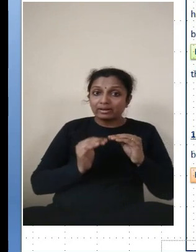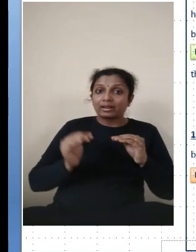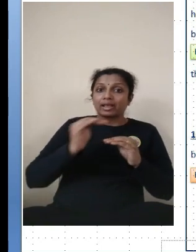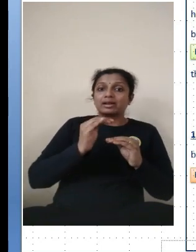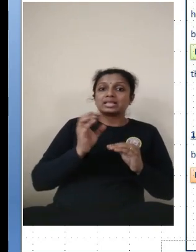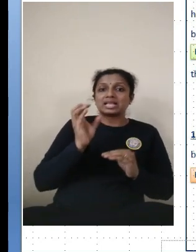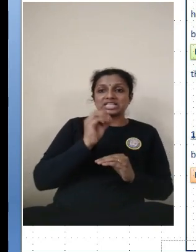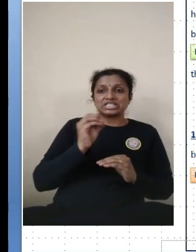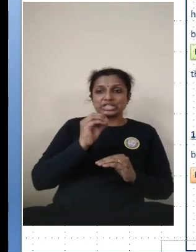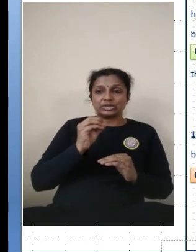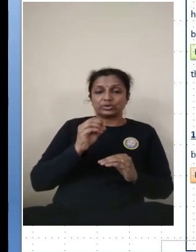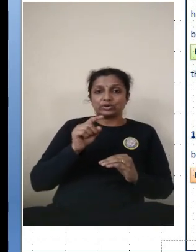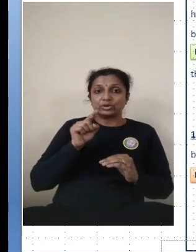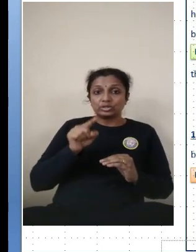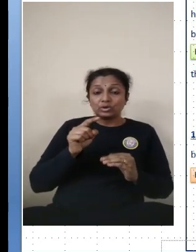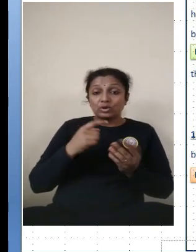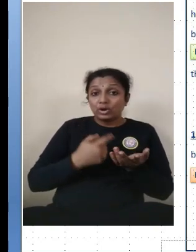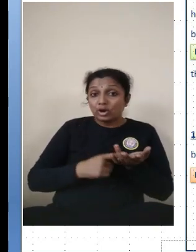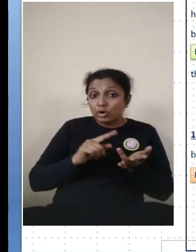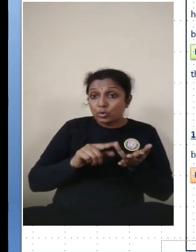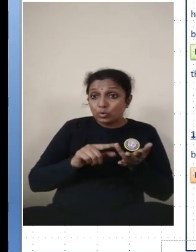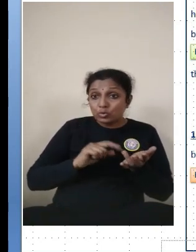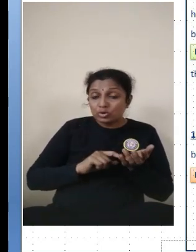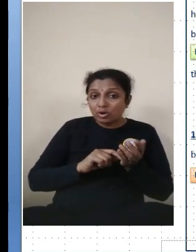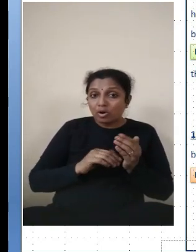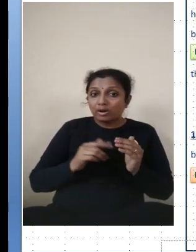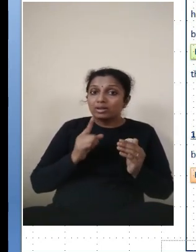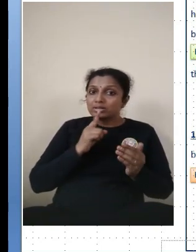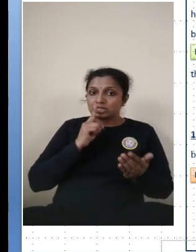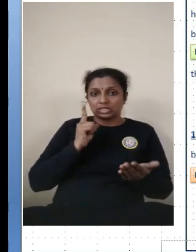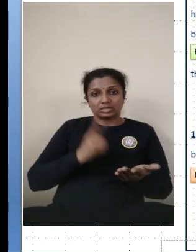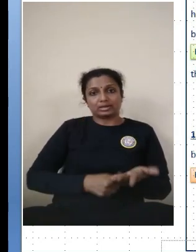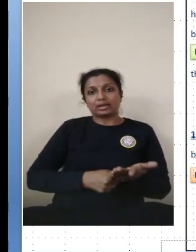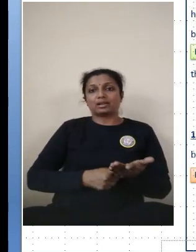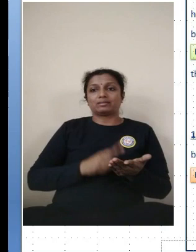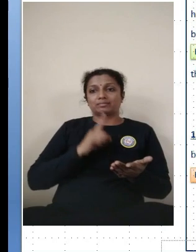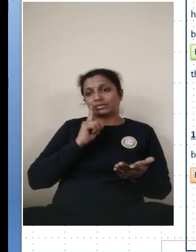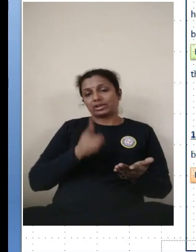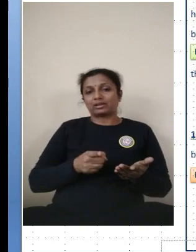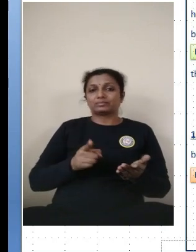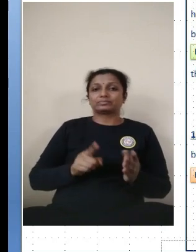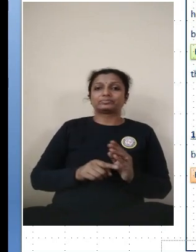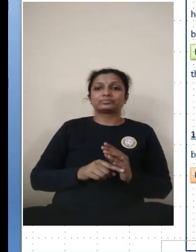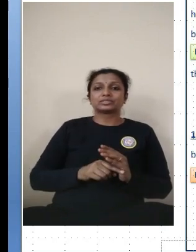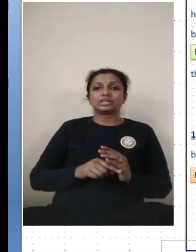1 or 2 marks from this. And definitely either there, it will be there in the fill